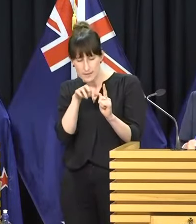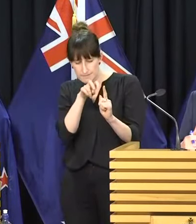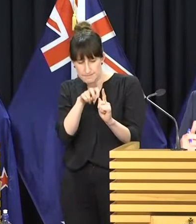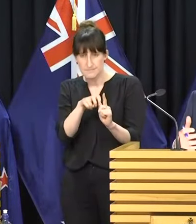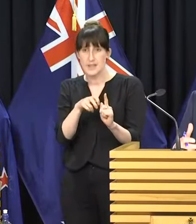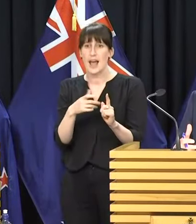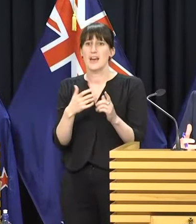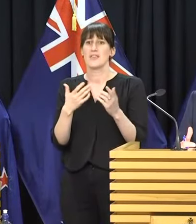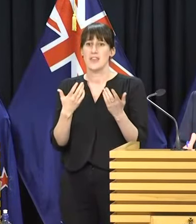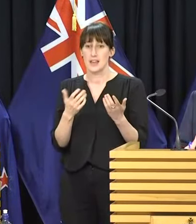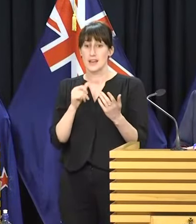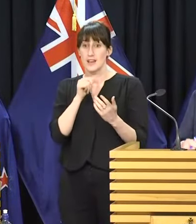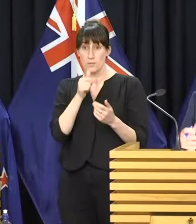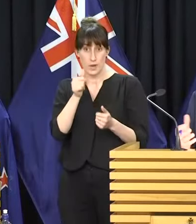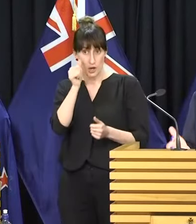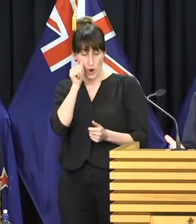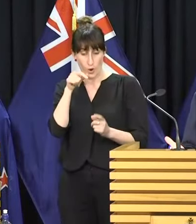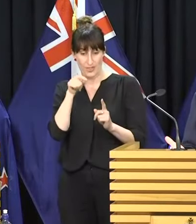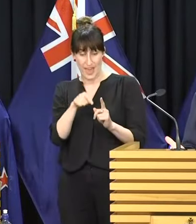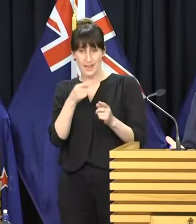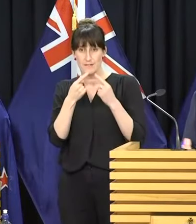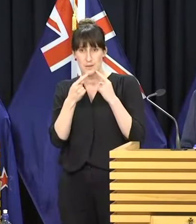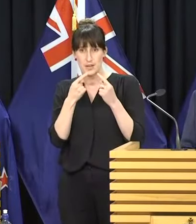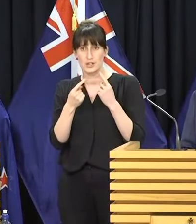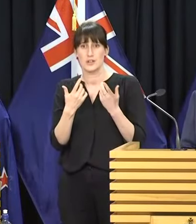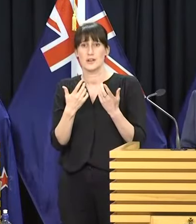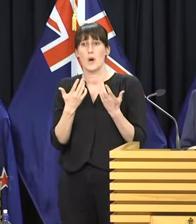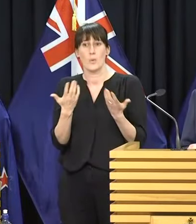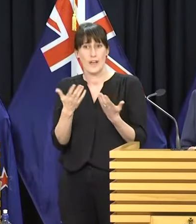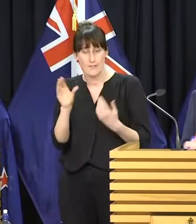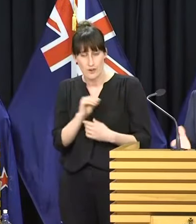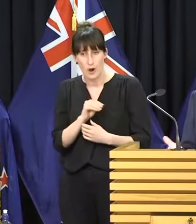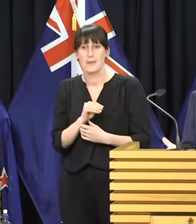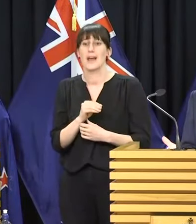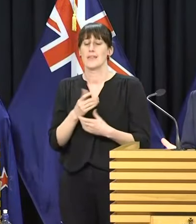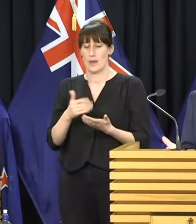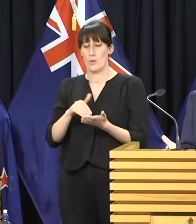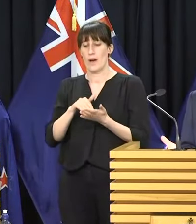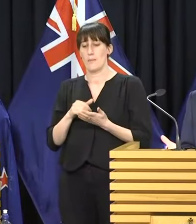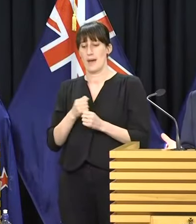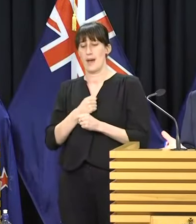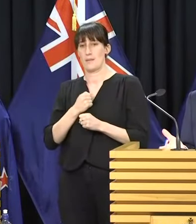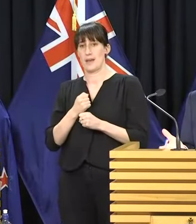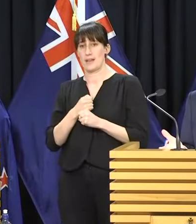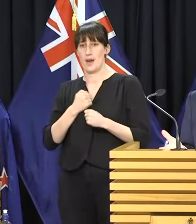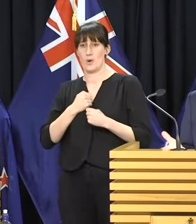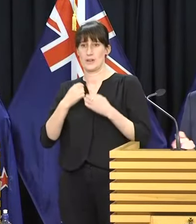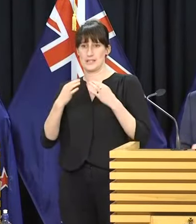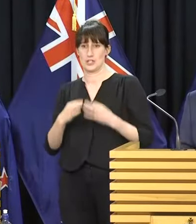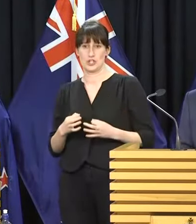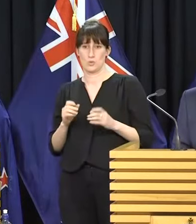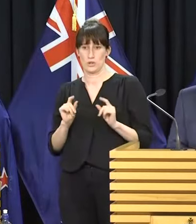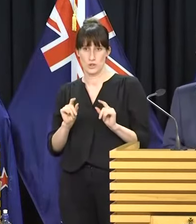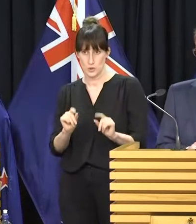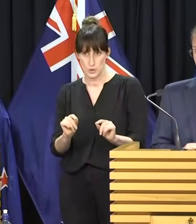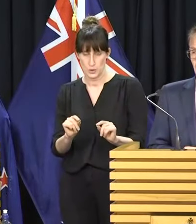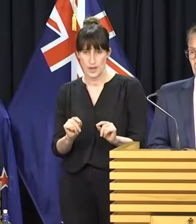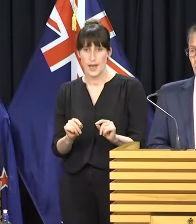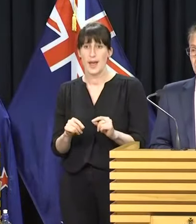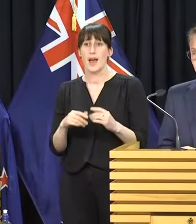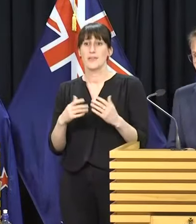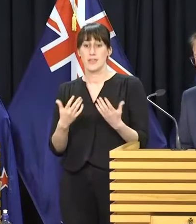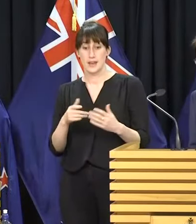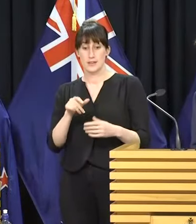the public health response, including any other premises or places that we may notify people to, if they've been there,